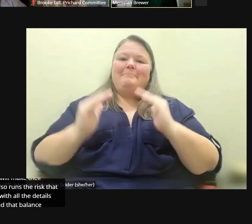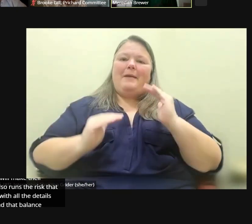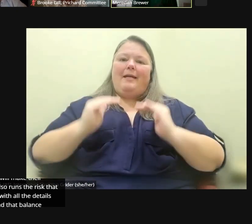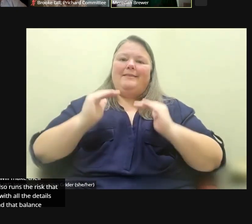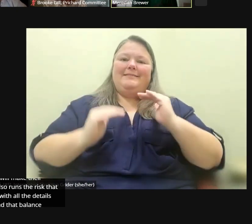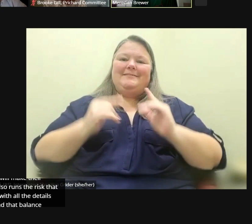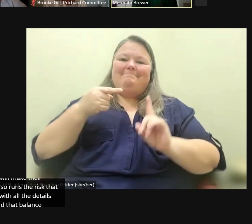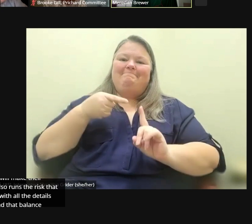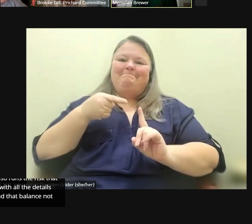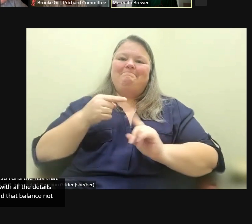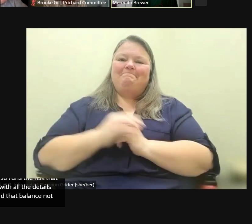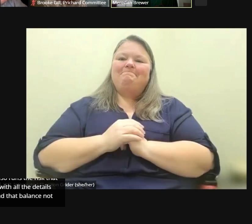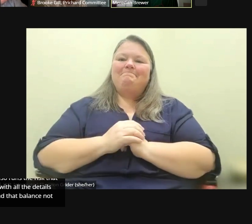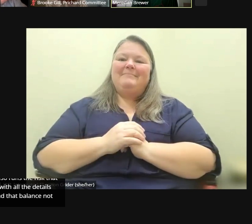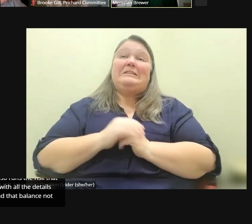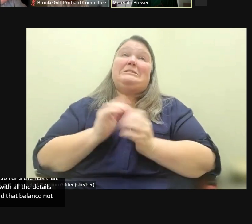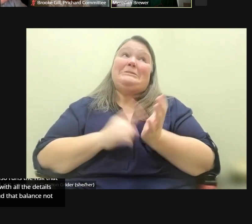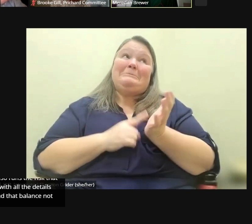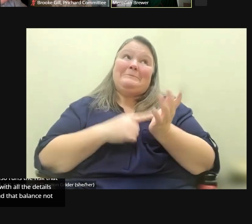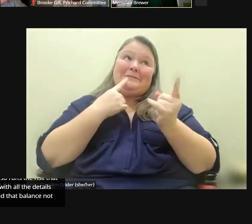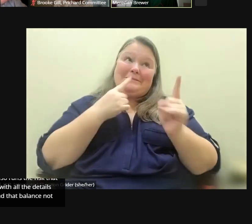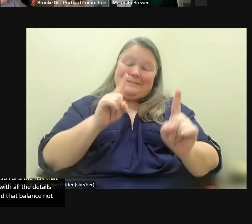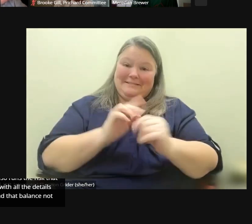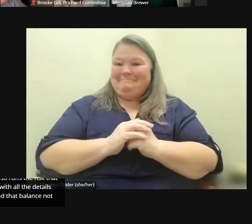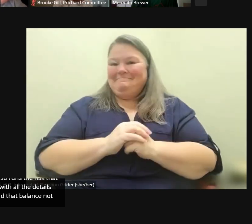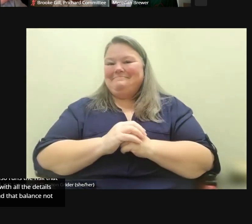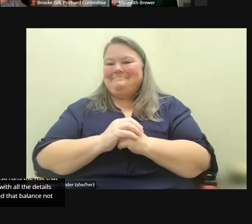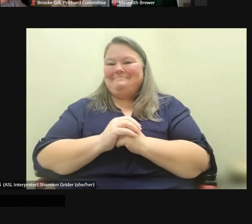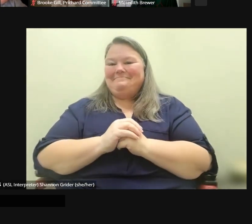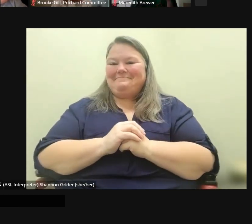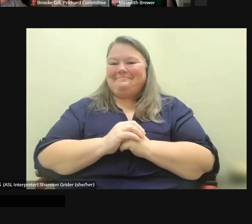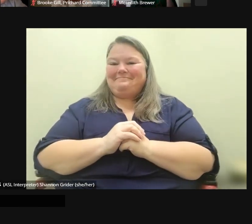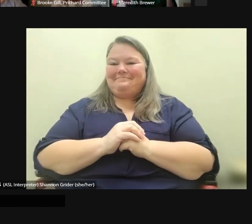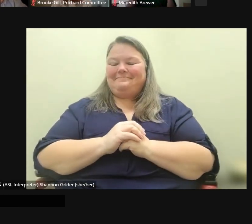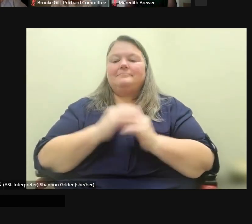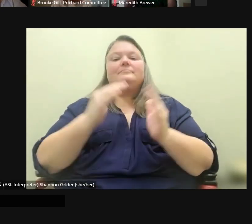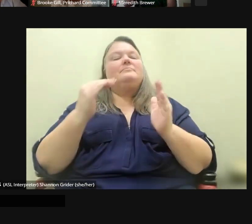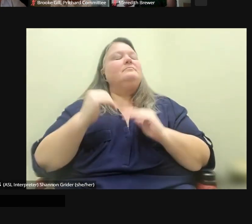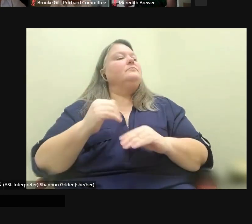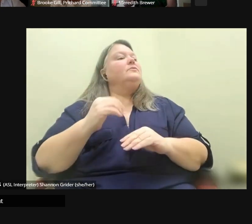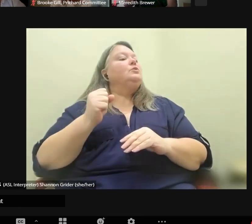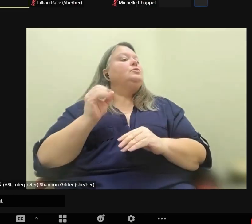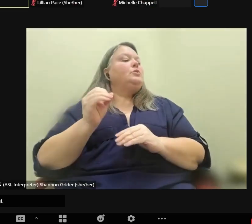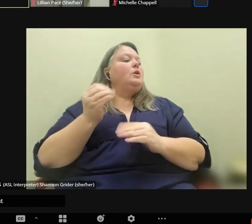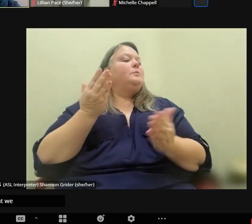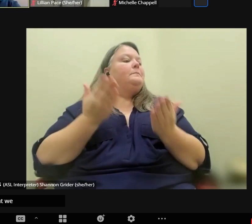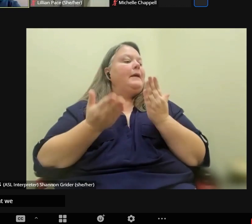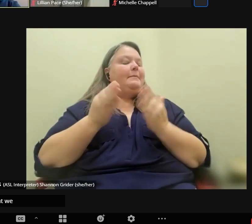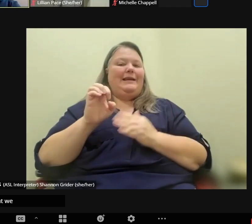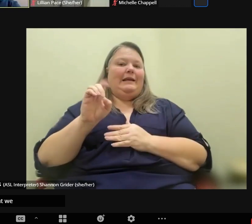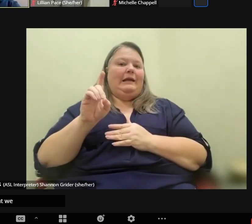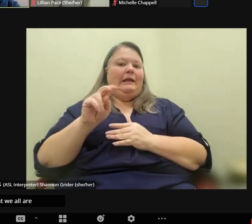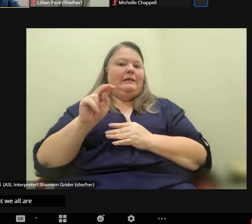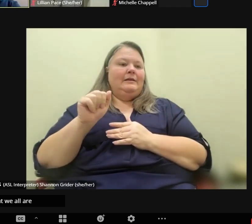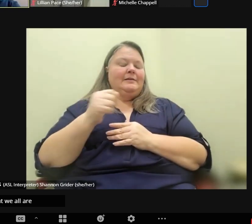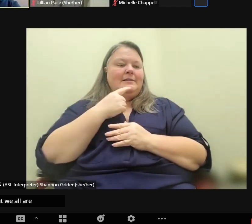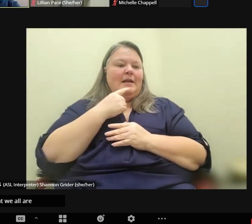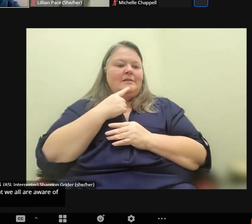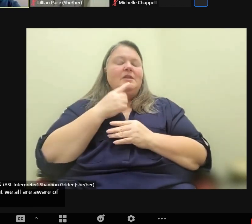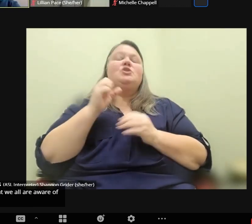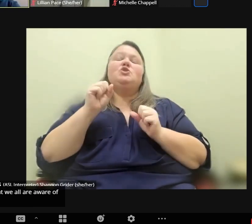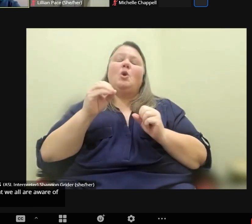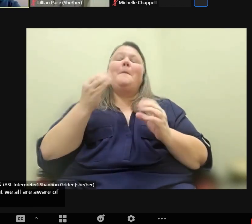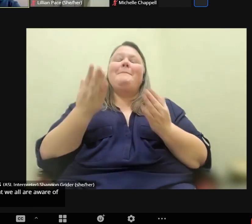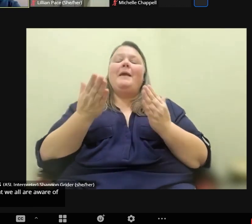not always successfully. So maybe it's just enough that we all are aware of those 10